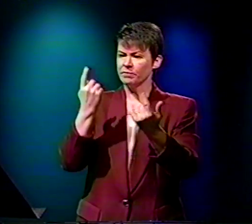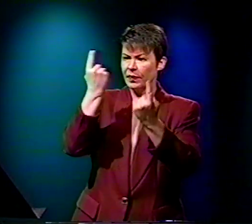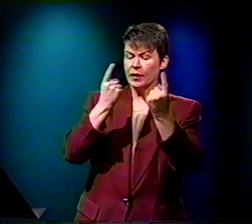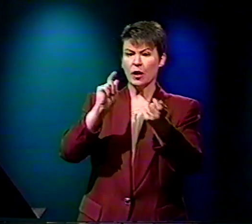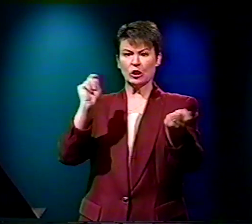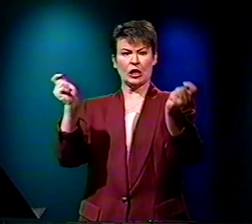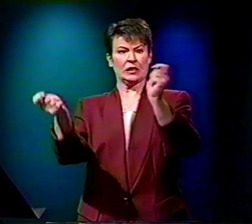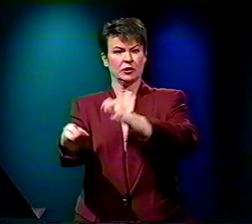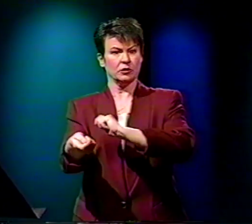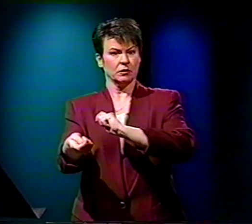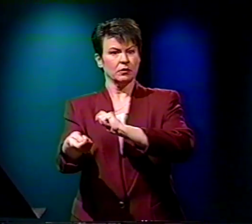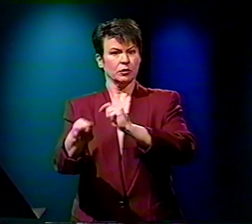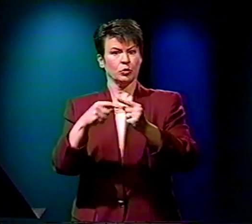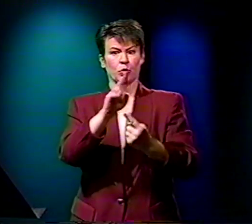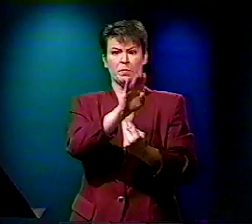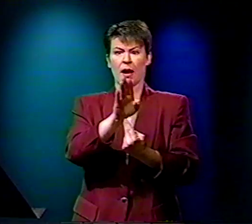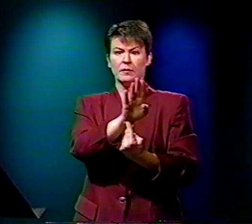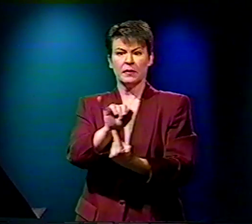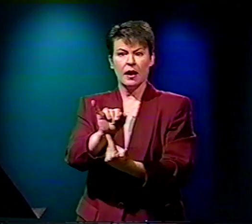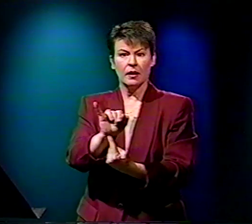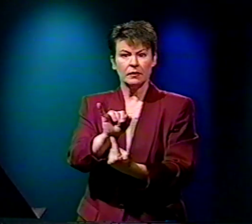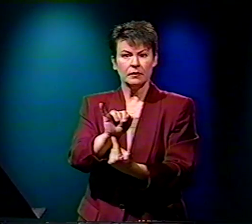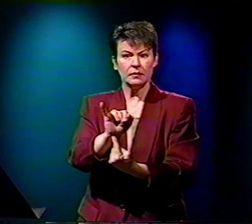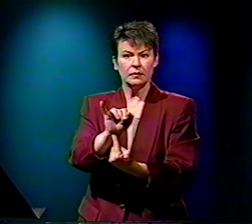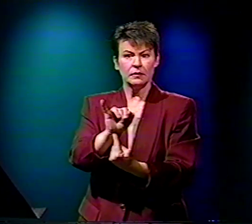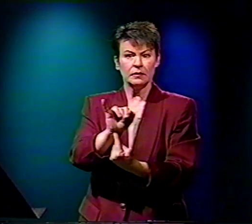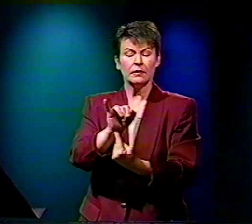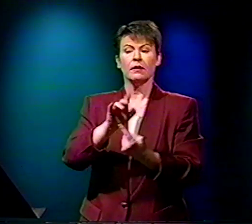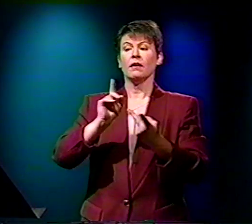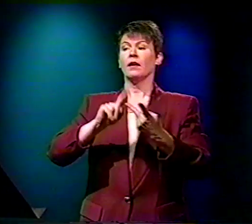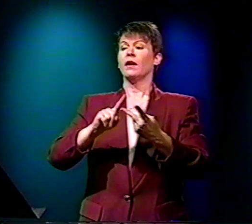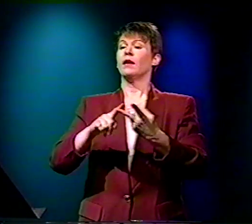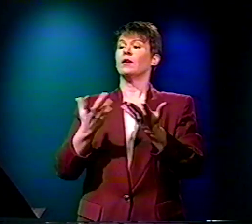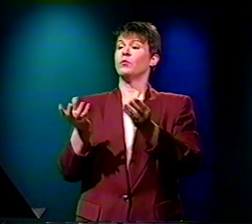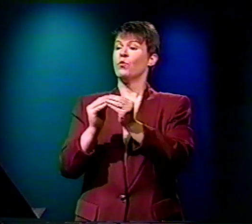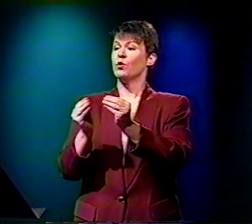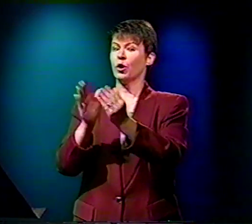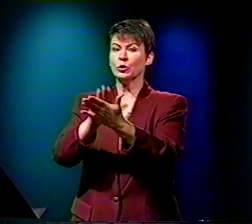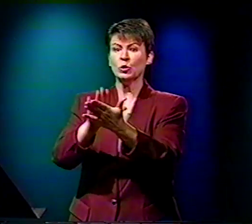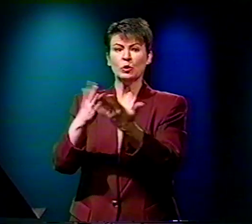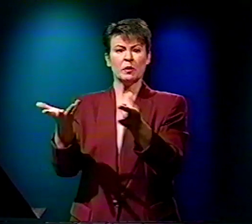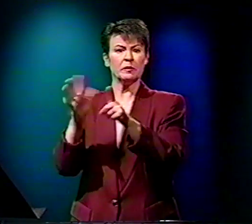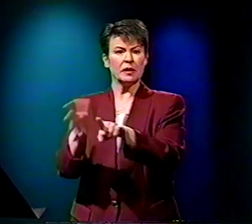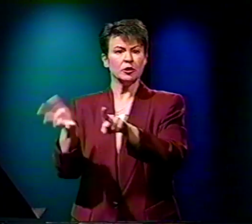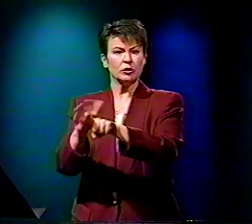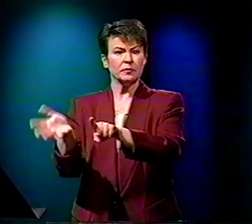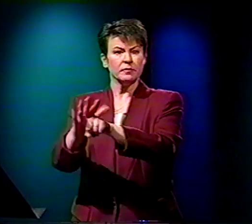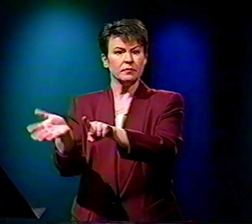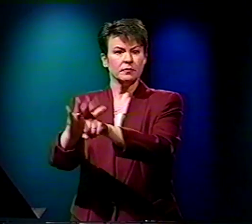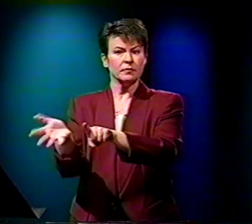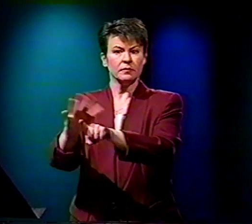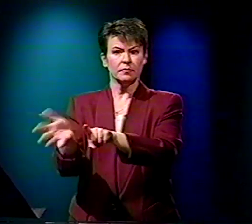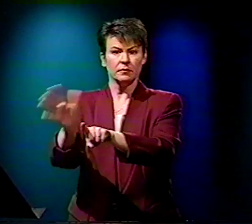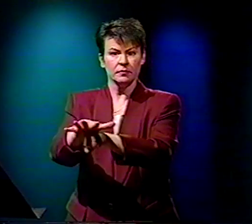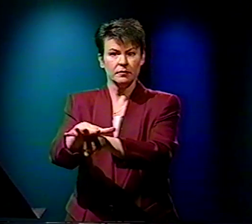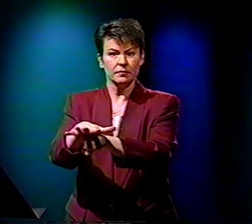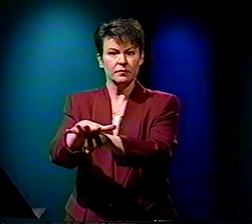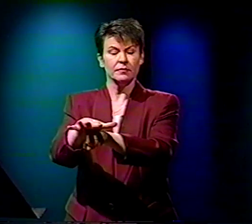the deaf now are thinking about major changes in order to address a bilingual and bicultural approach. more and more schools